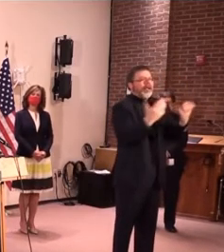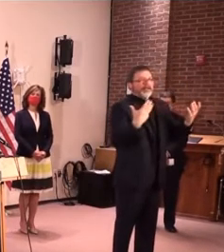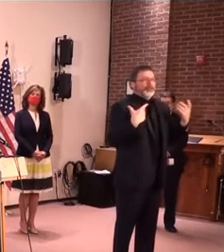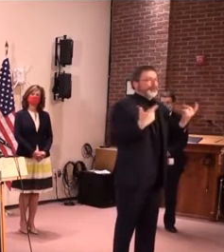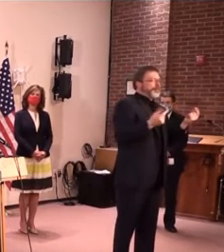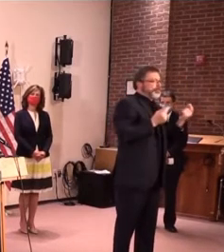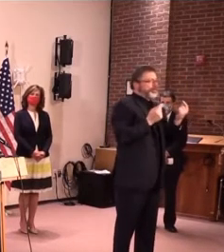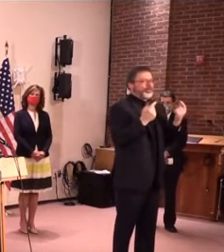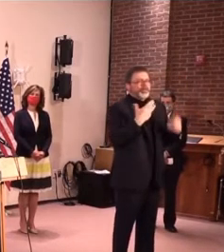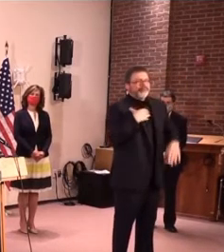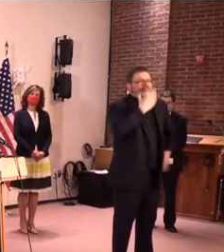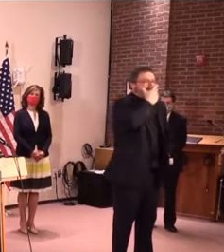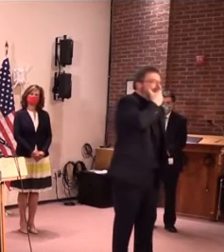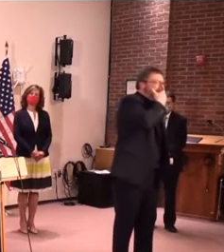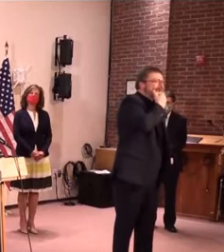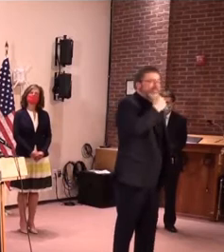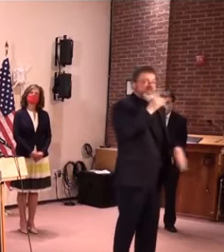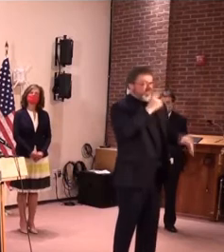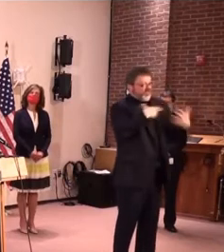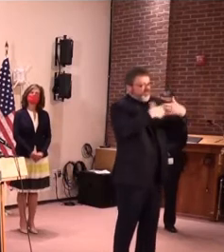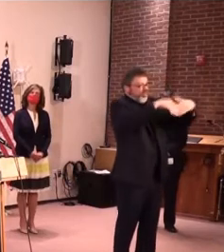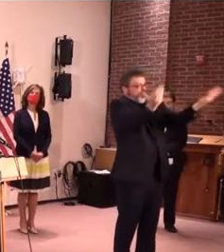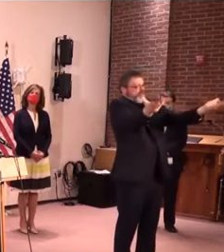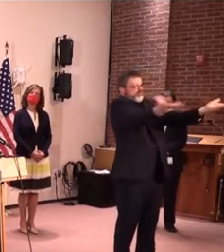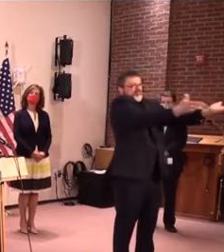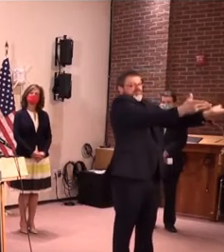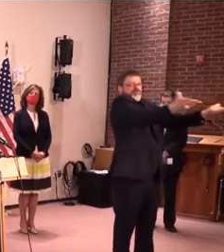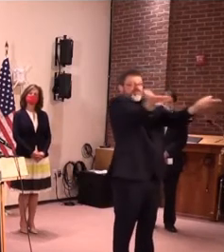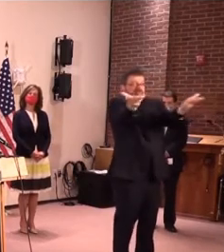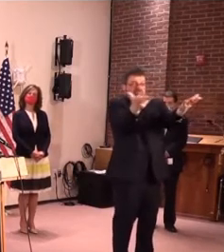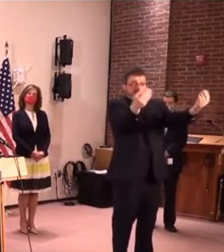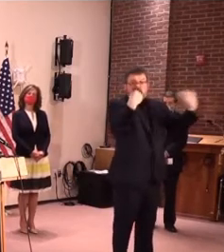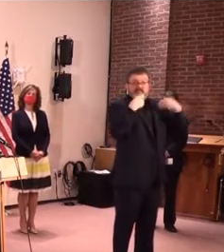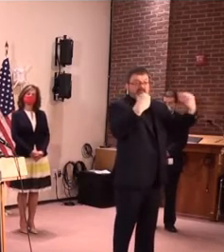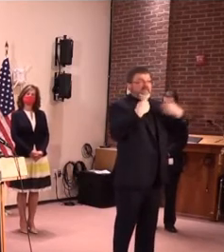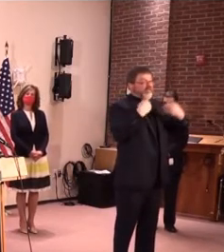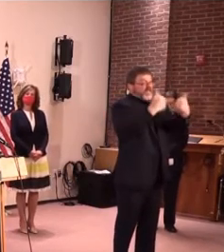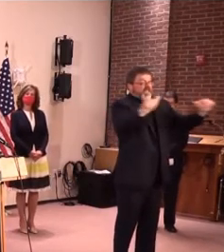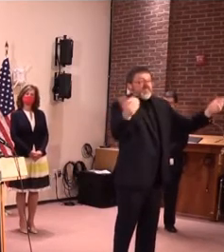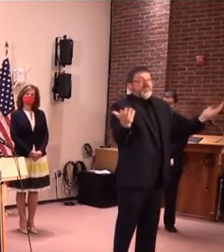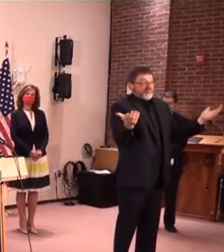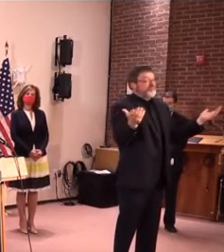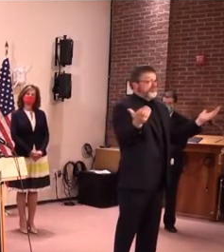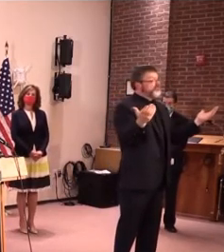of those gathering, and we hope to increase that by June 1st. So,